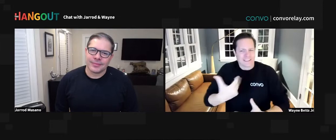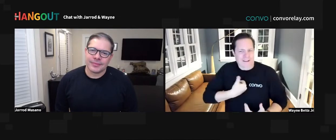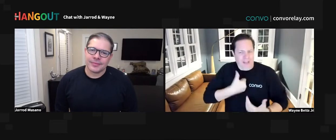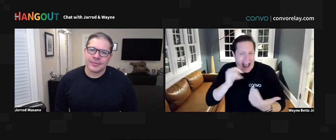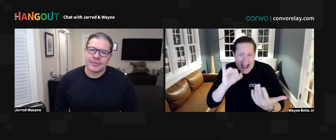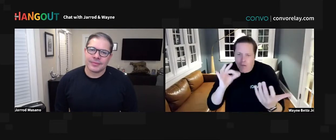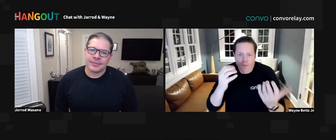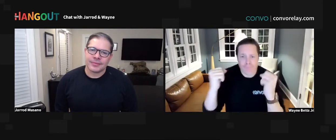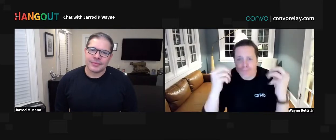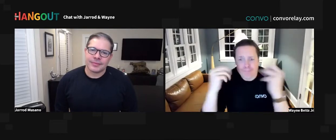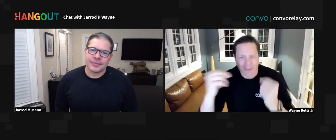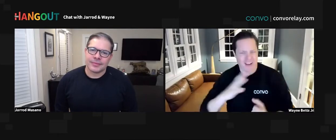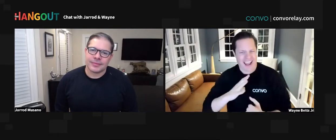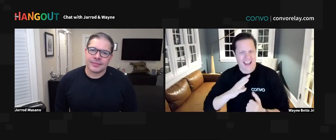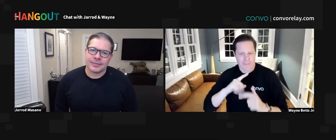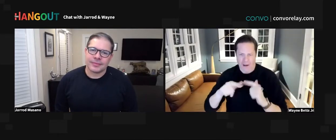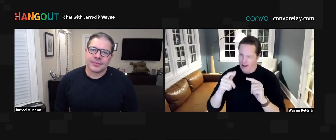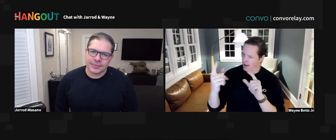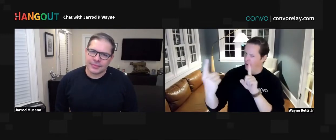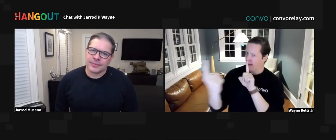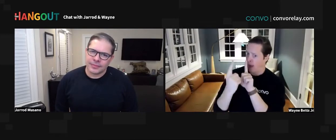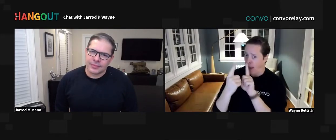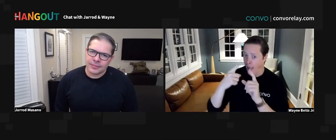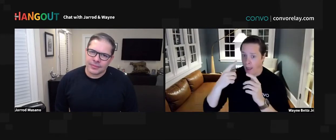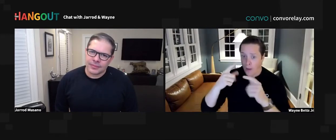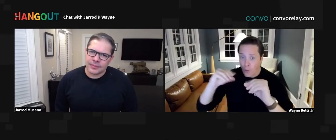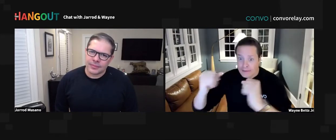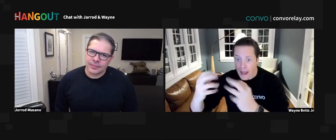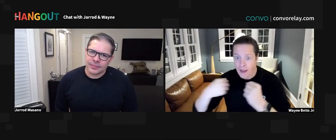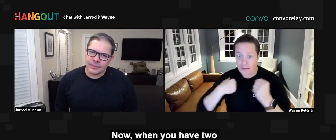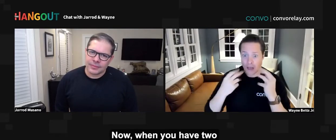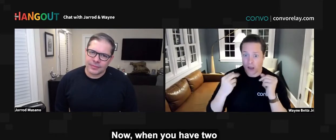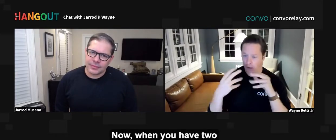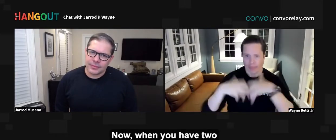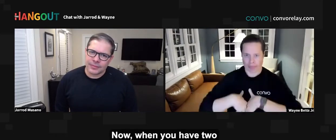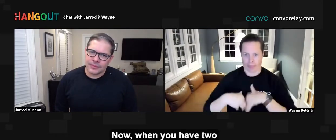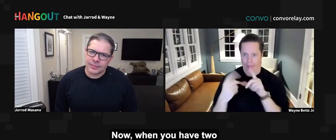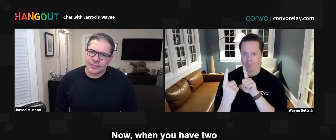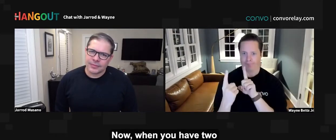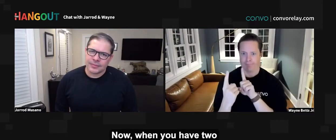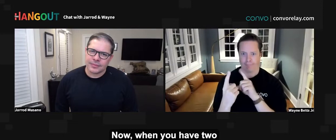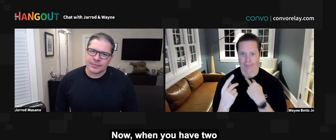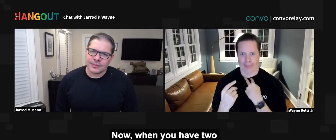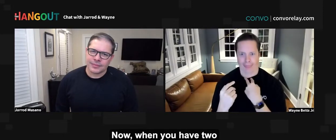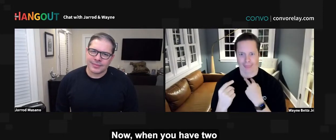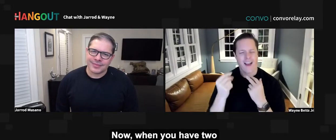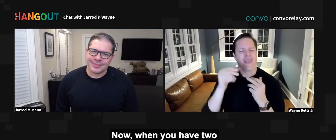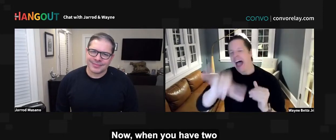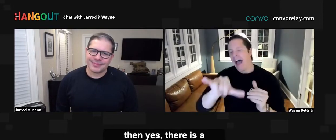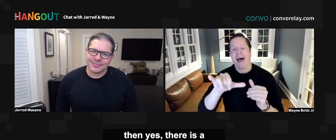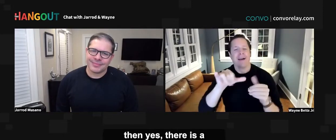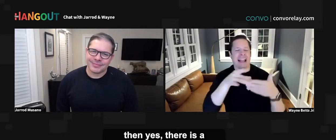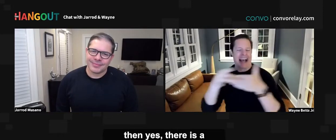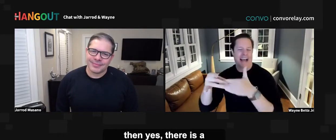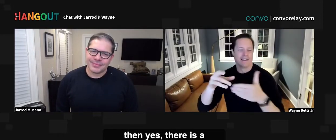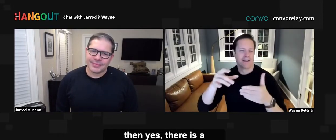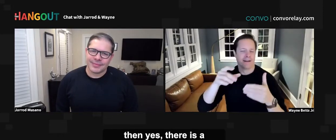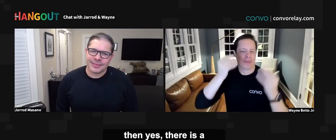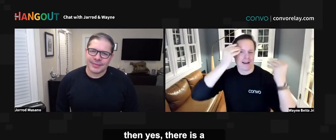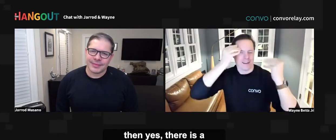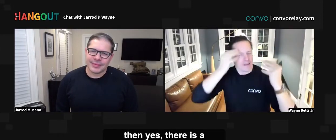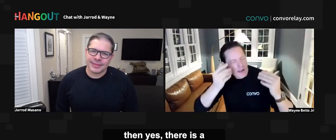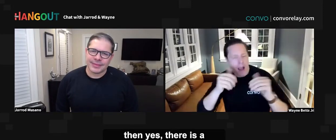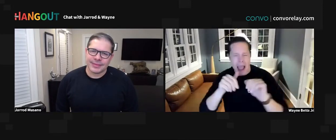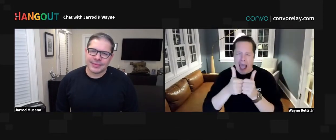person, right? I can fully express myself in sign language. That's not a problem. Now, when we have two people who can't sign, then yes, there